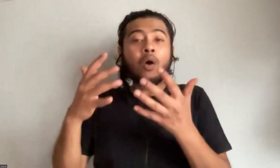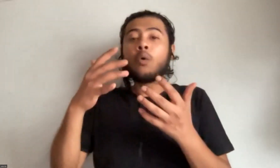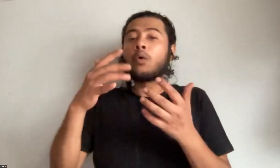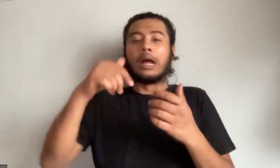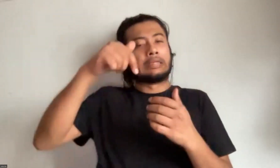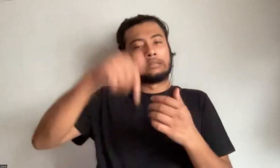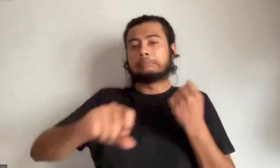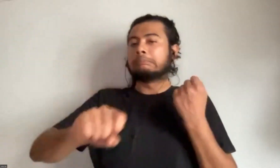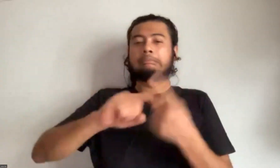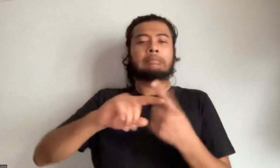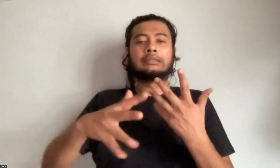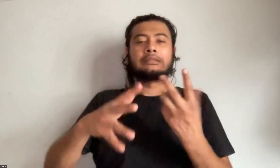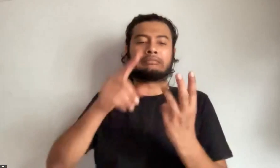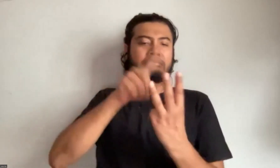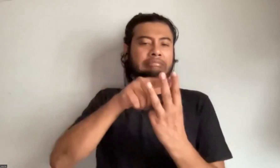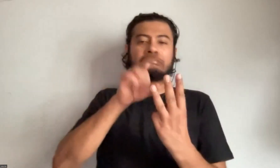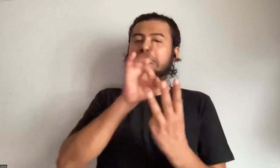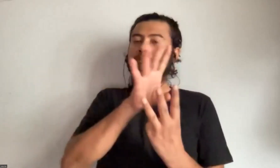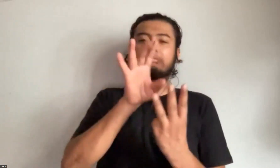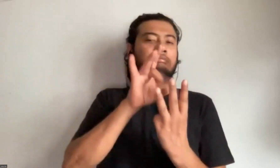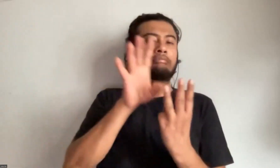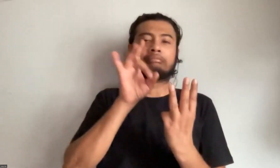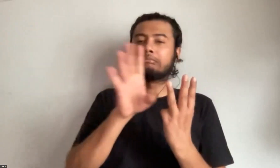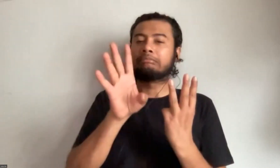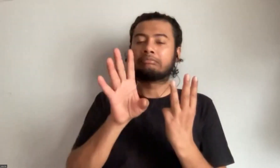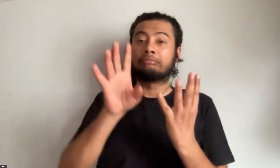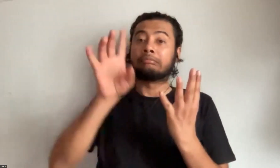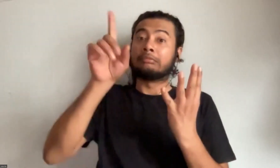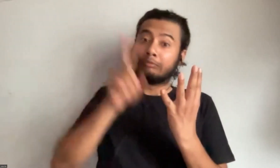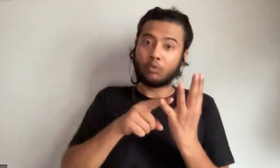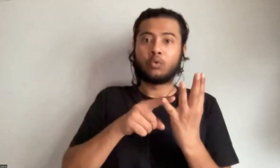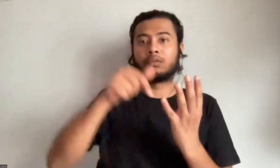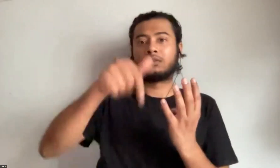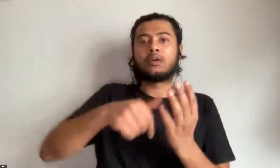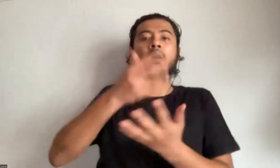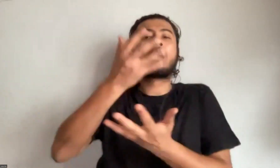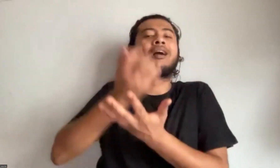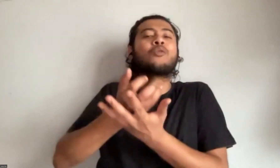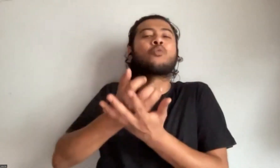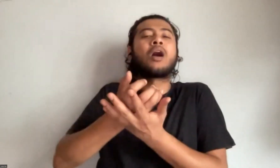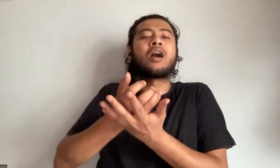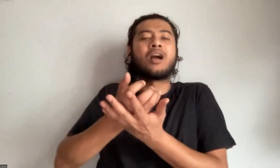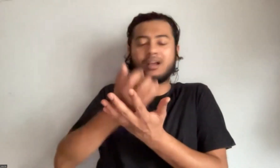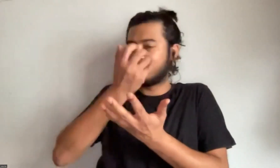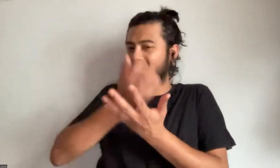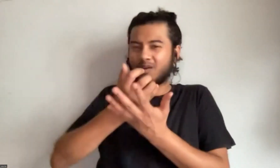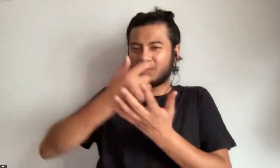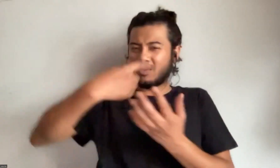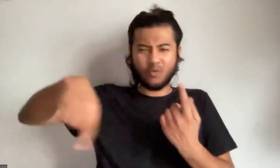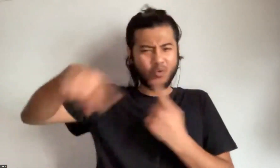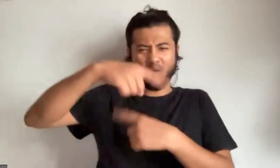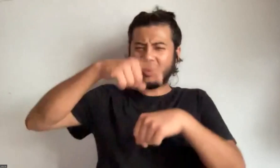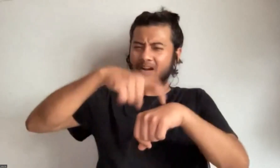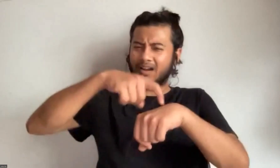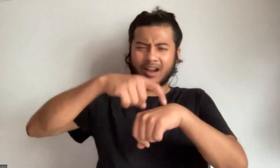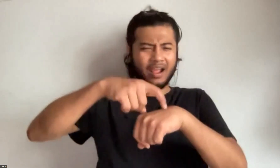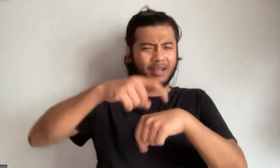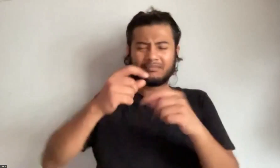many defects. So what is recommended in Kali Yuga? To chanting of the Hare Krishna Mahamantra.